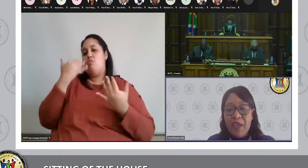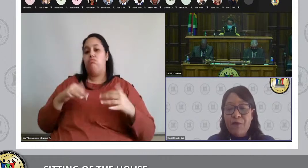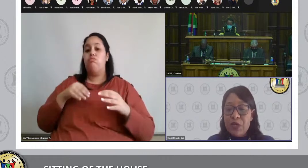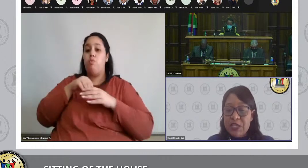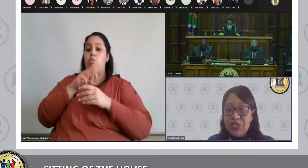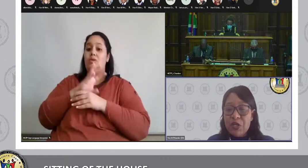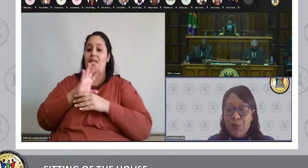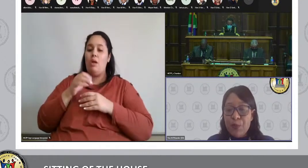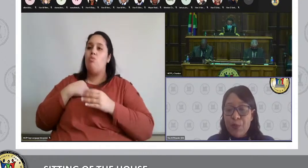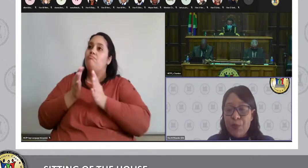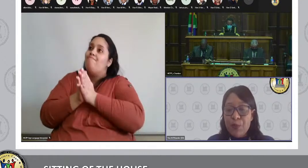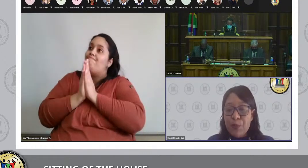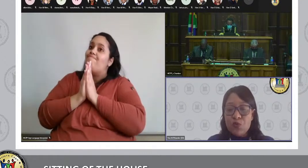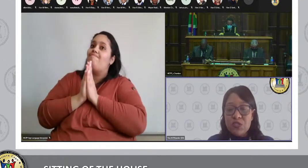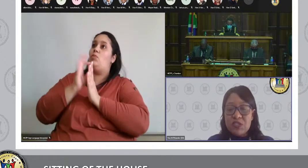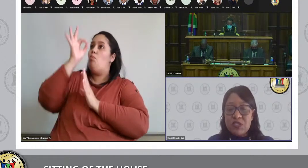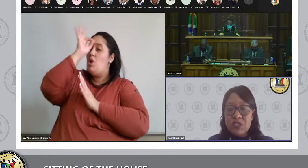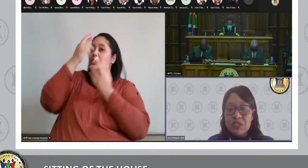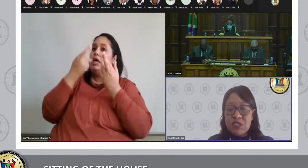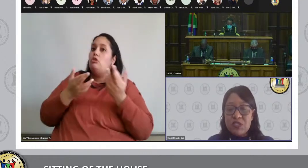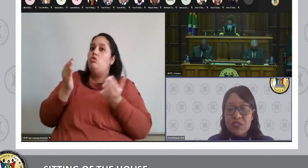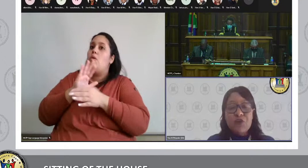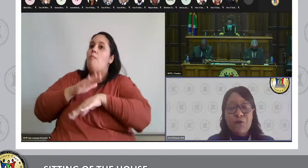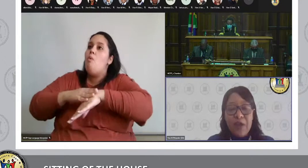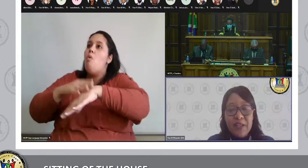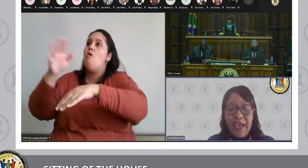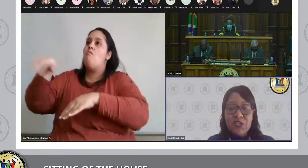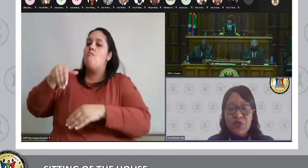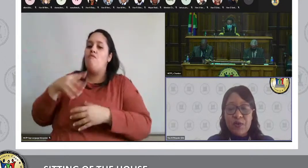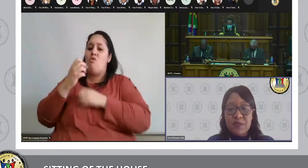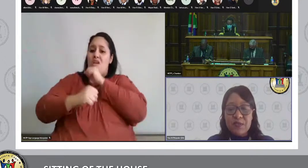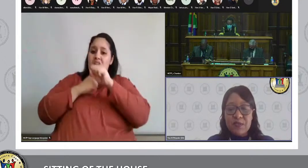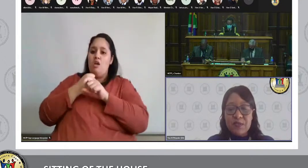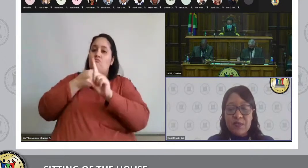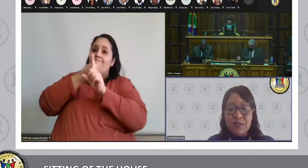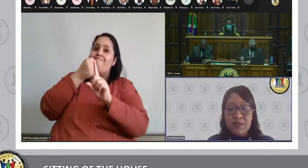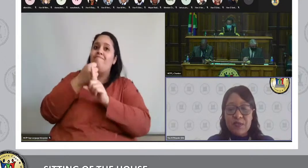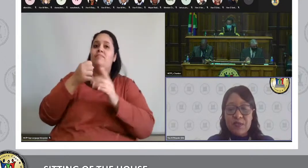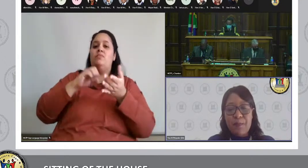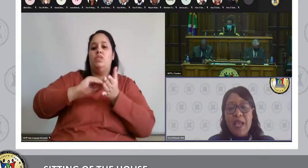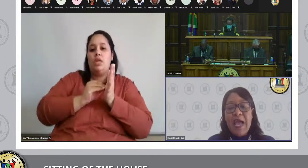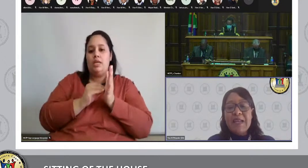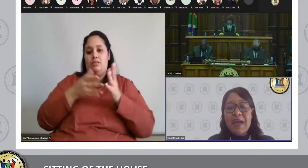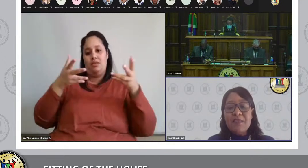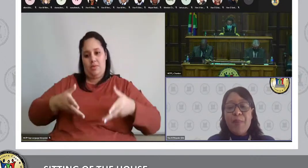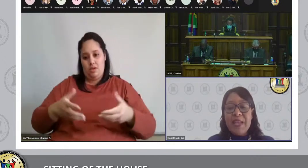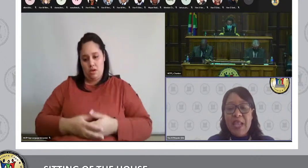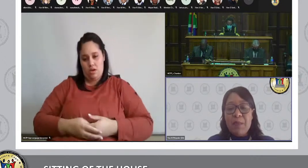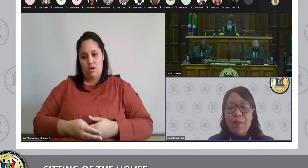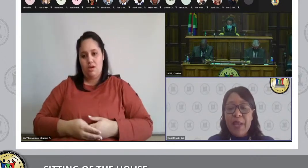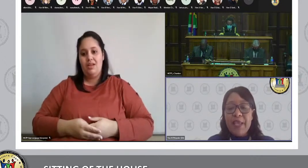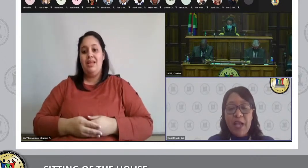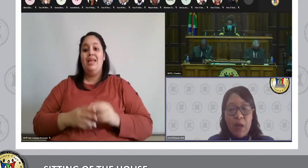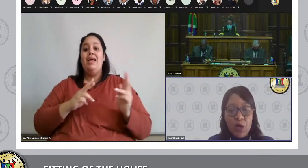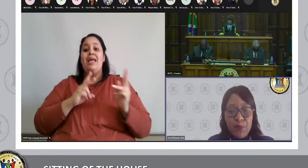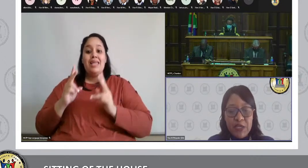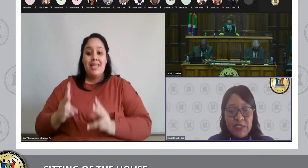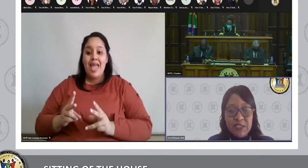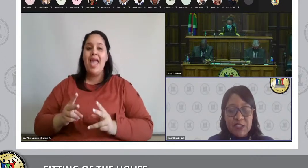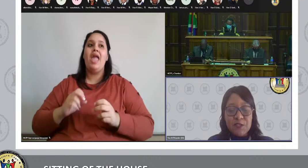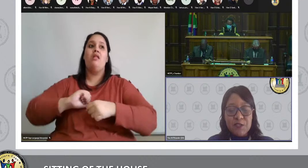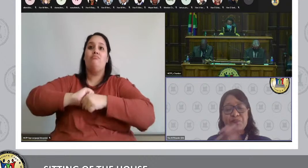been begging for additional policing resources for years to fight gangsterism, another pandemic plaguing